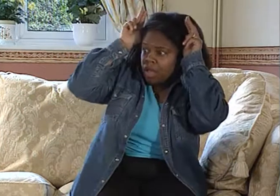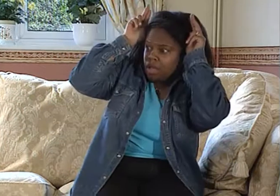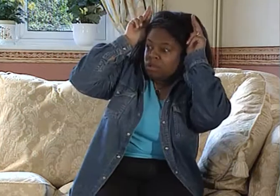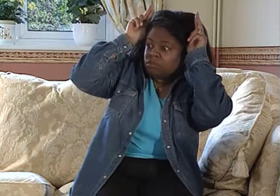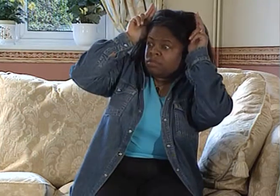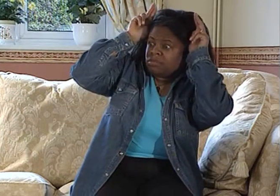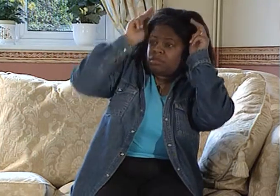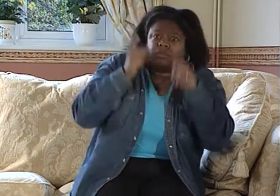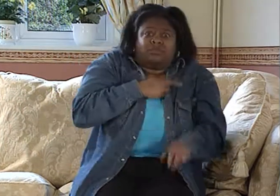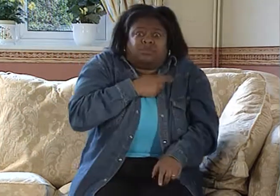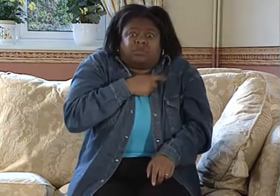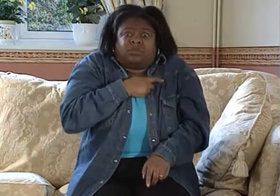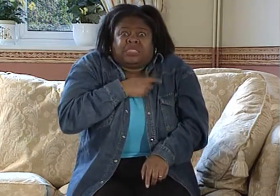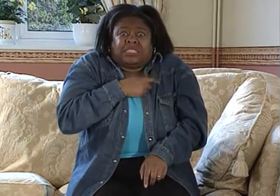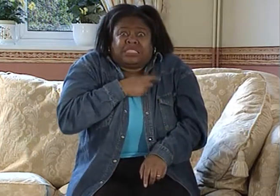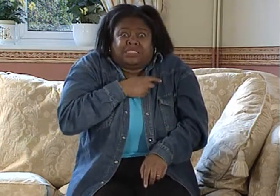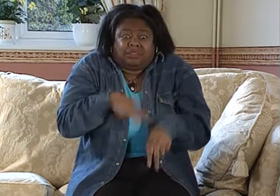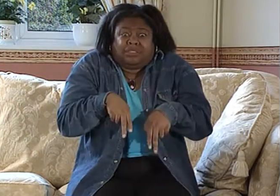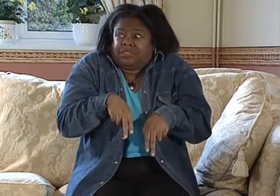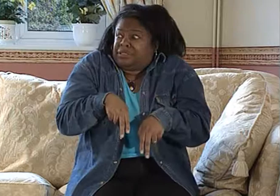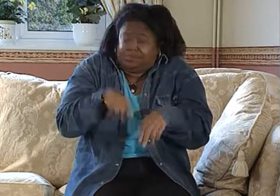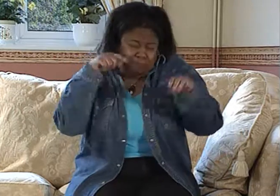The rabbit was terrified.